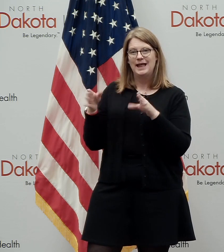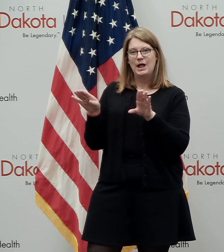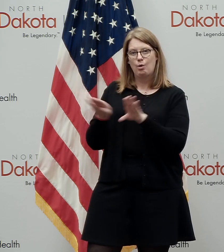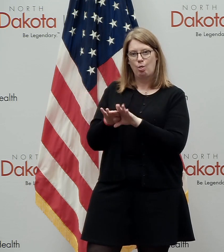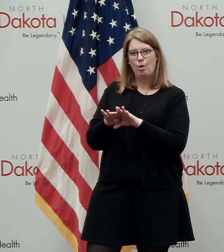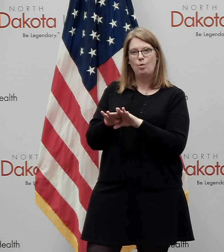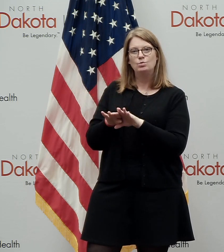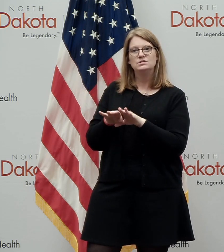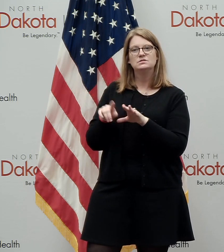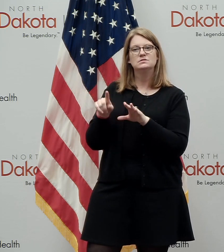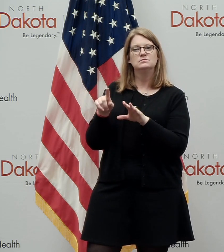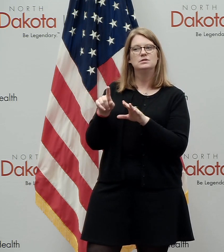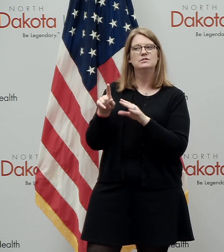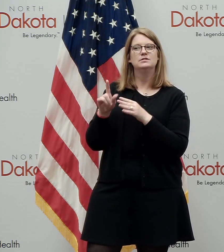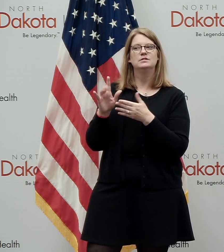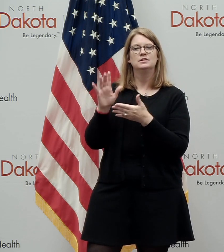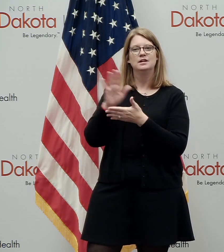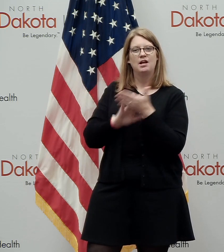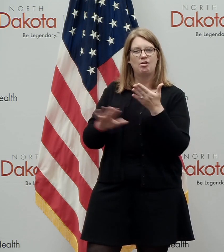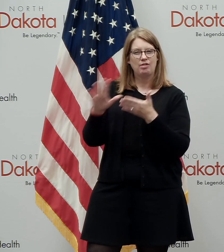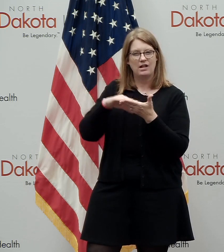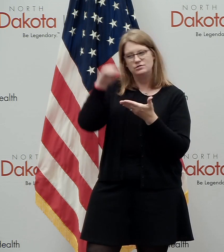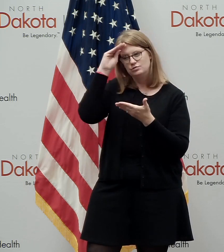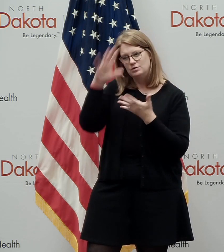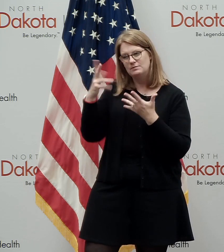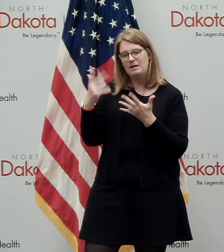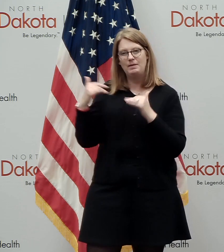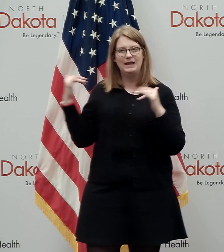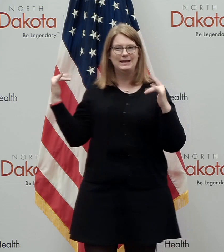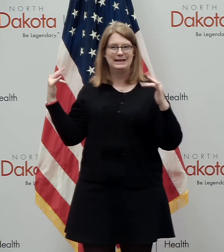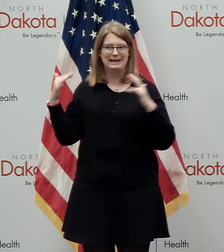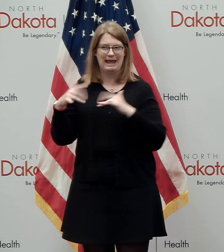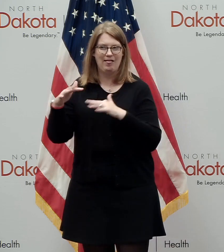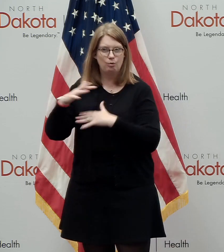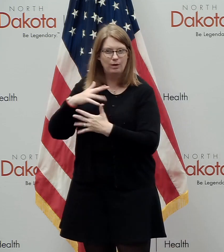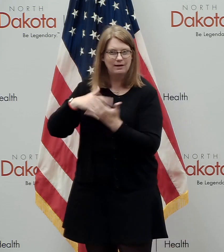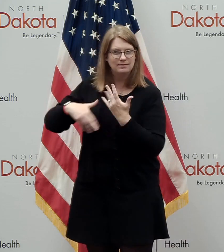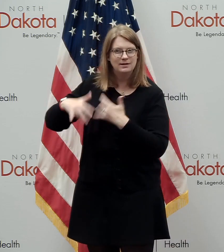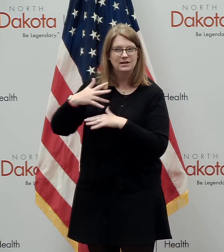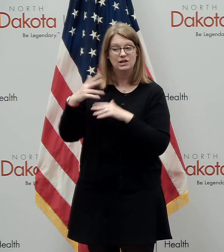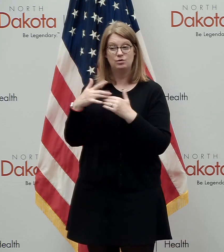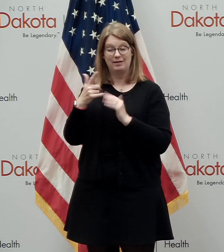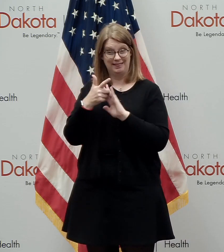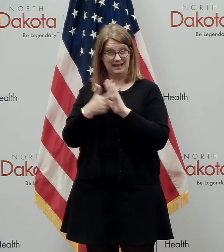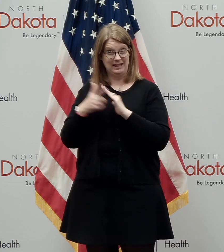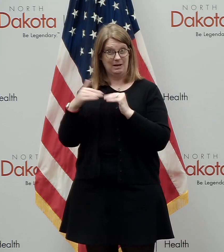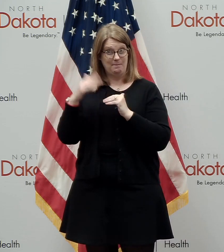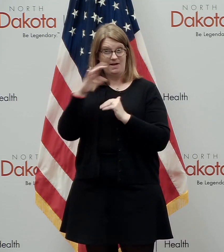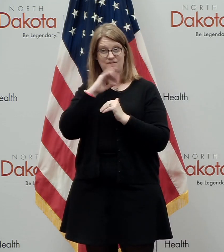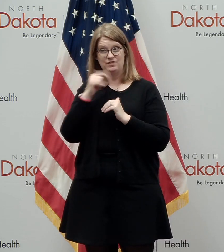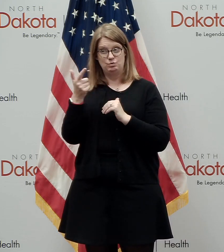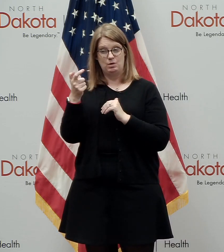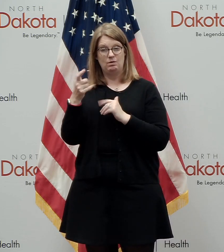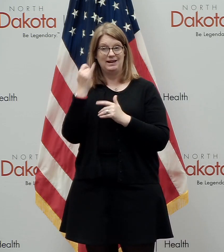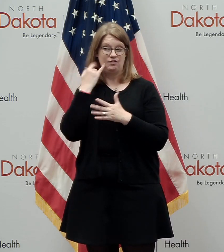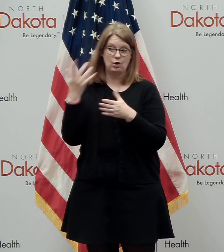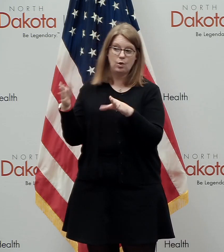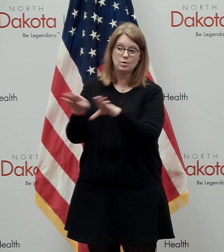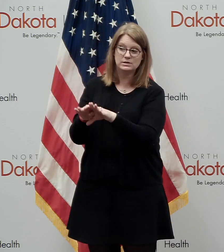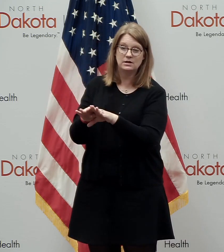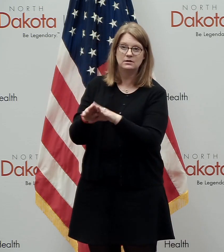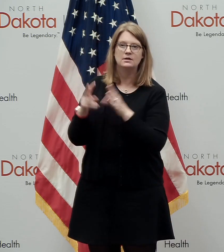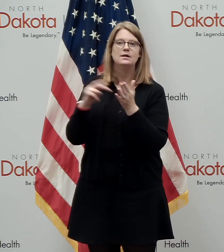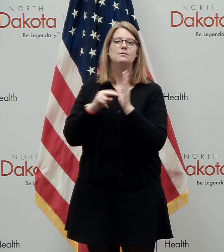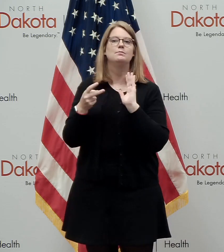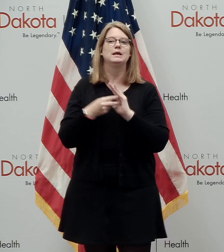where the college students may be gathering legally above 21, and you close those down, then you're probably going to end up with more